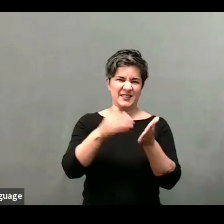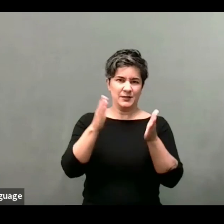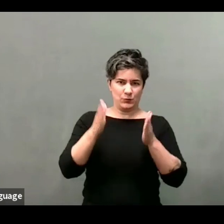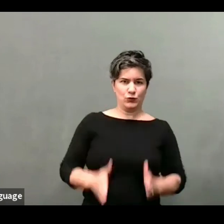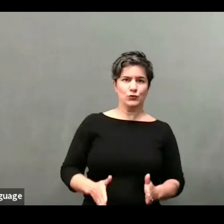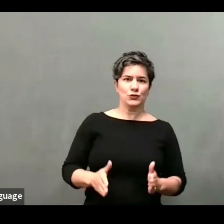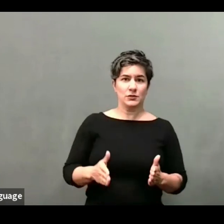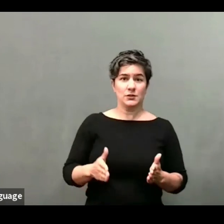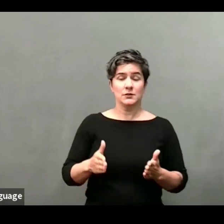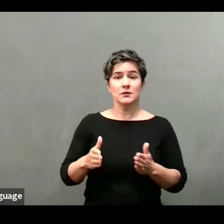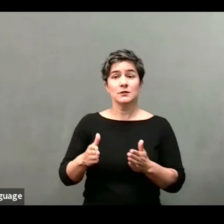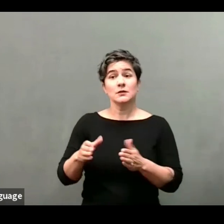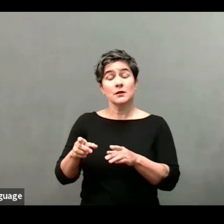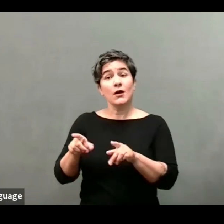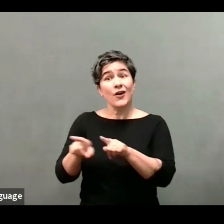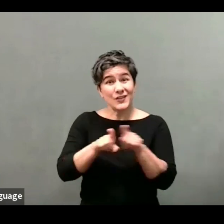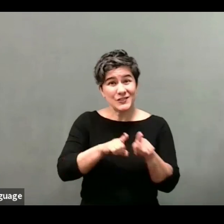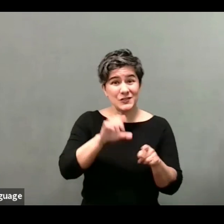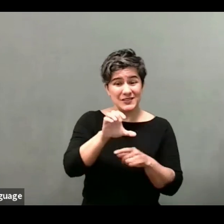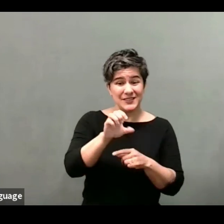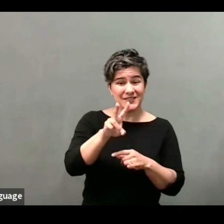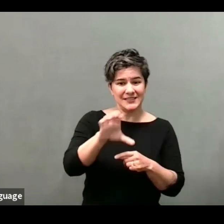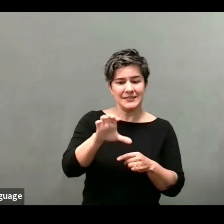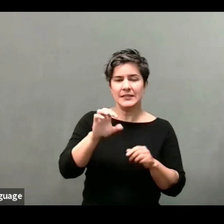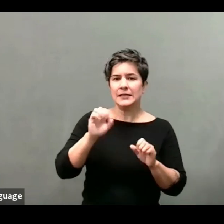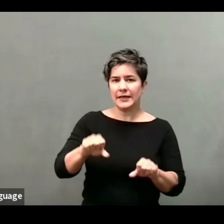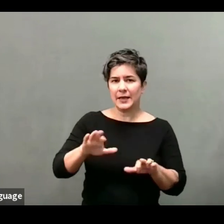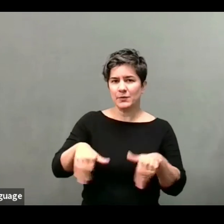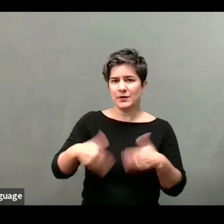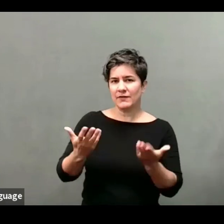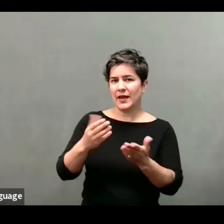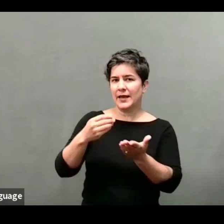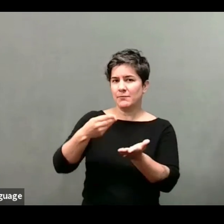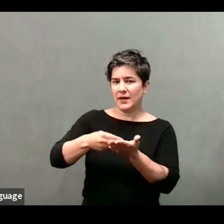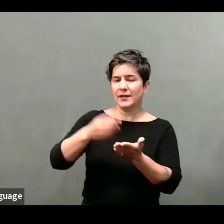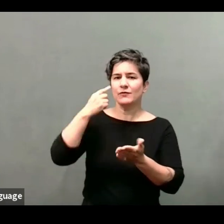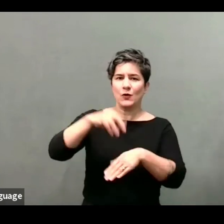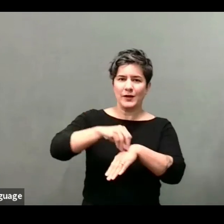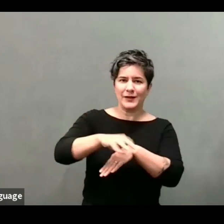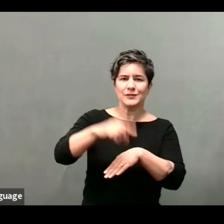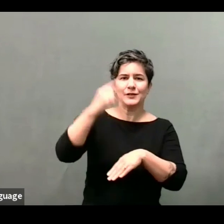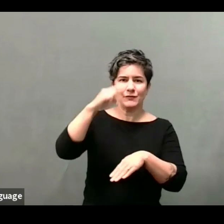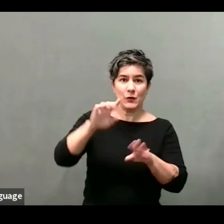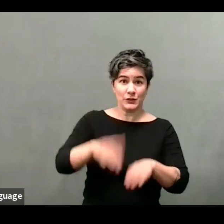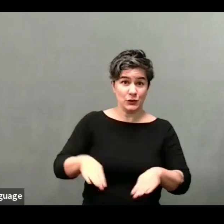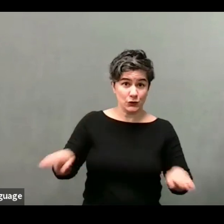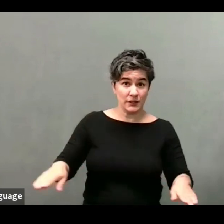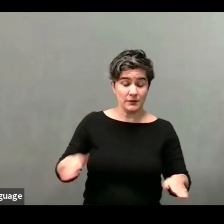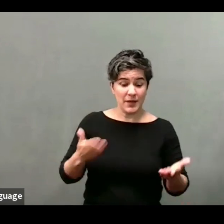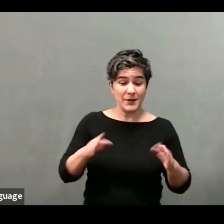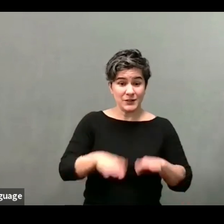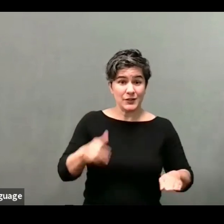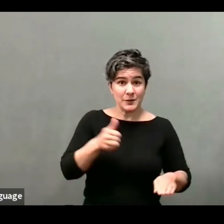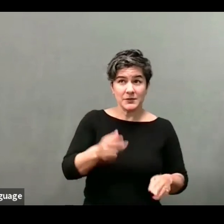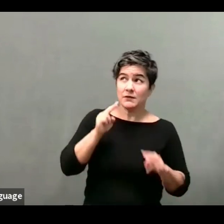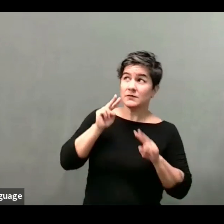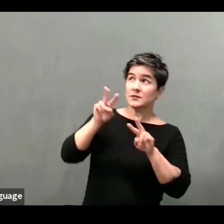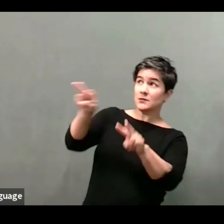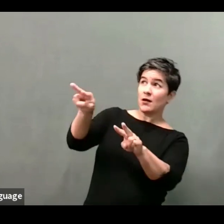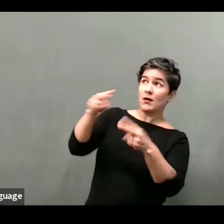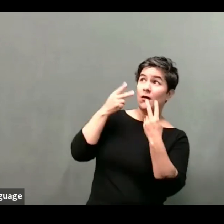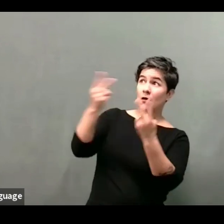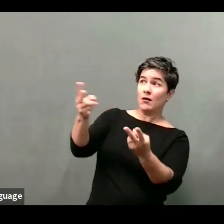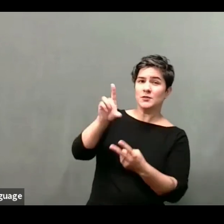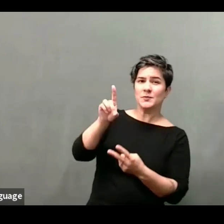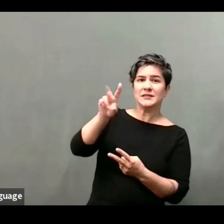also pay for family members to receive things like counseling. So for example, children who have witnessed domestic violence, or if it's a homicide,